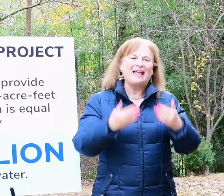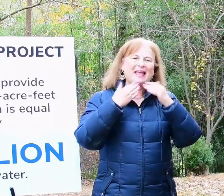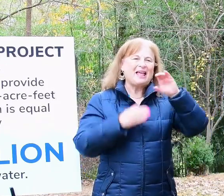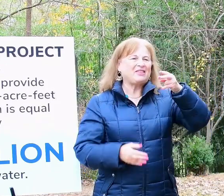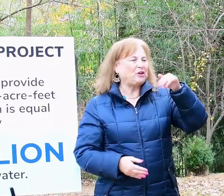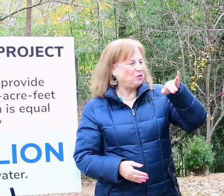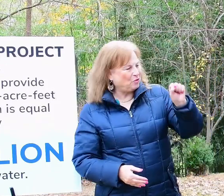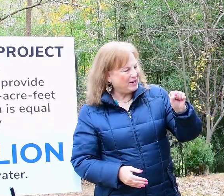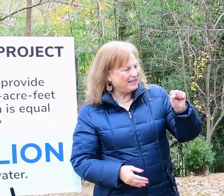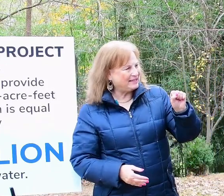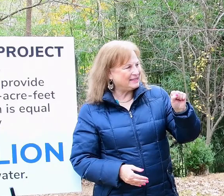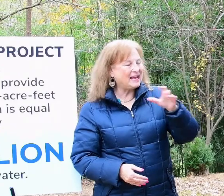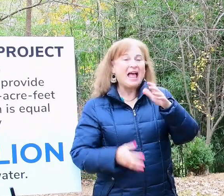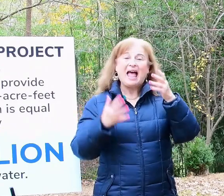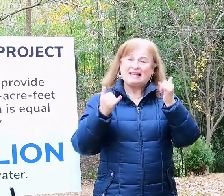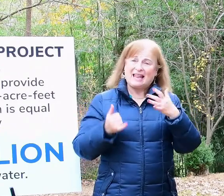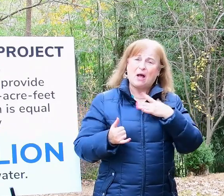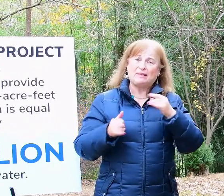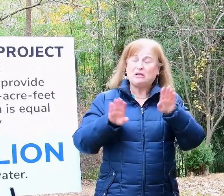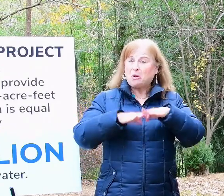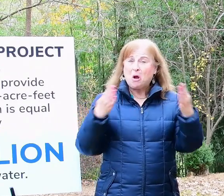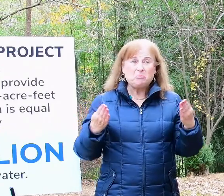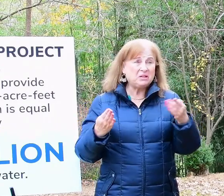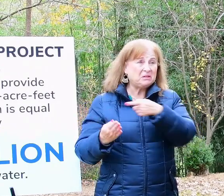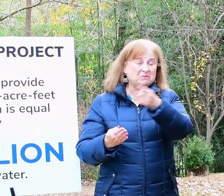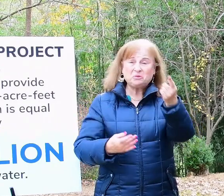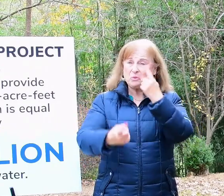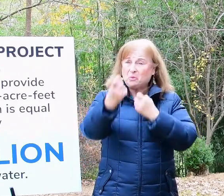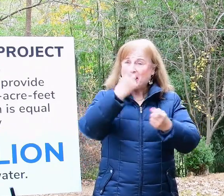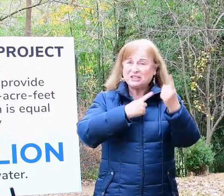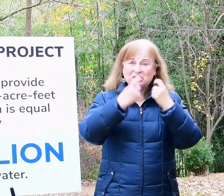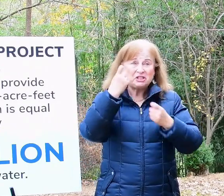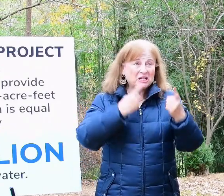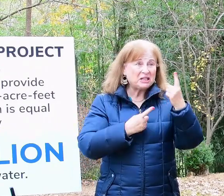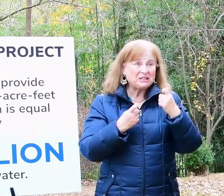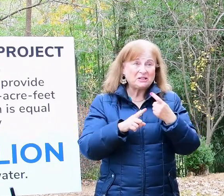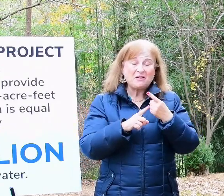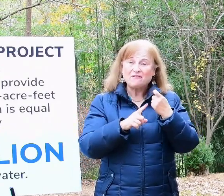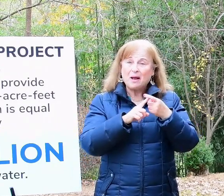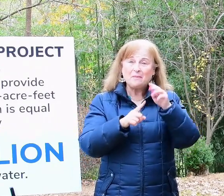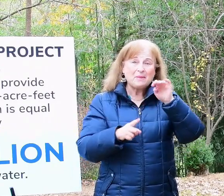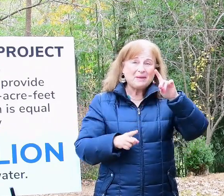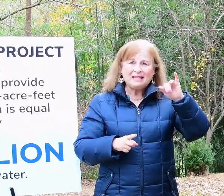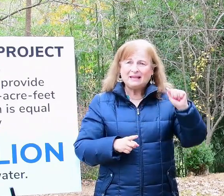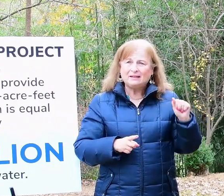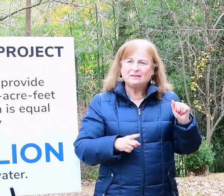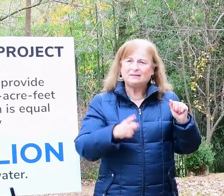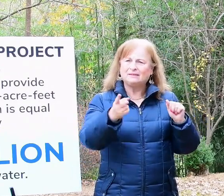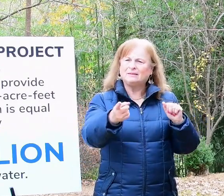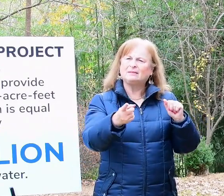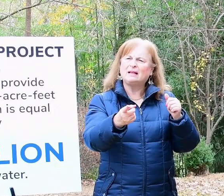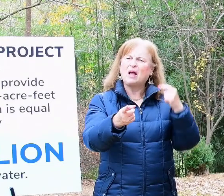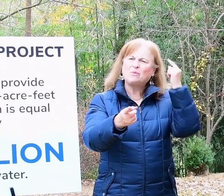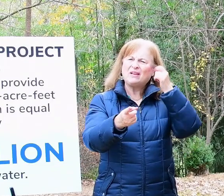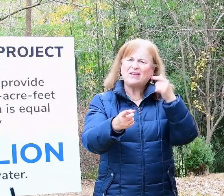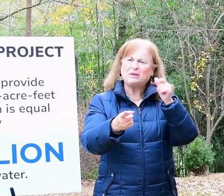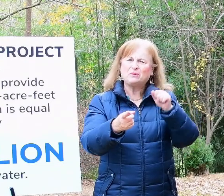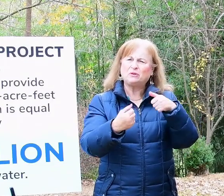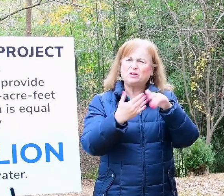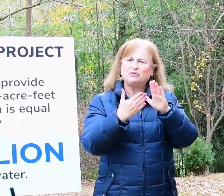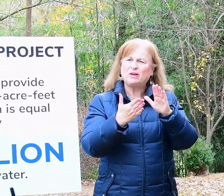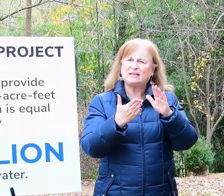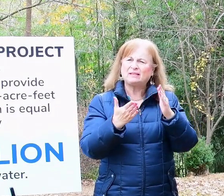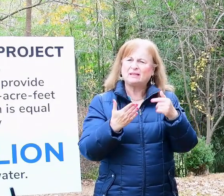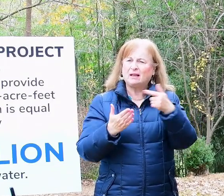Thank you, Chris. And now I'd like to open it up to any questions from the media. Yeah, I was wondering if anyone could